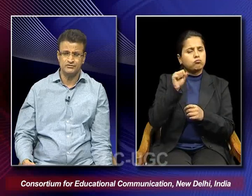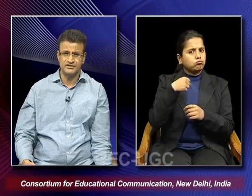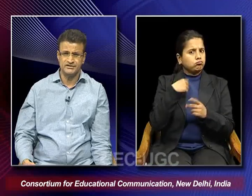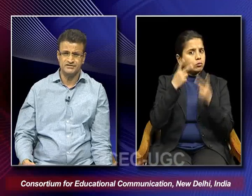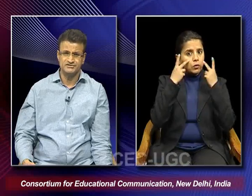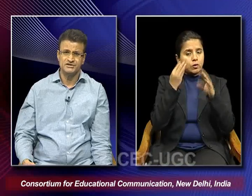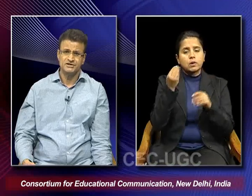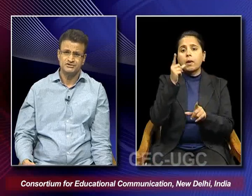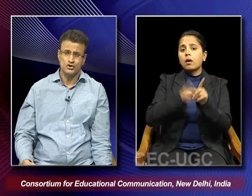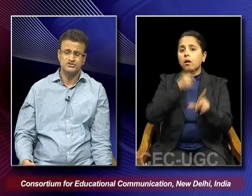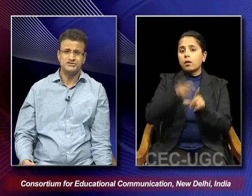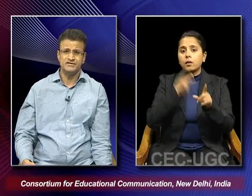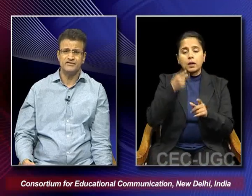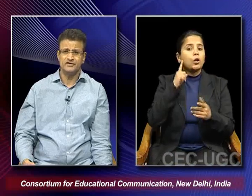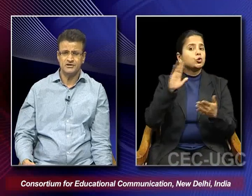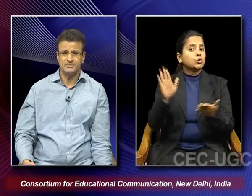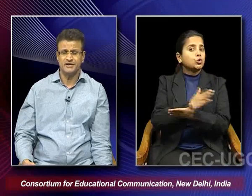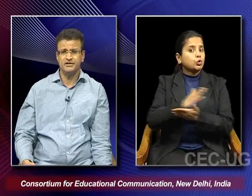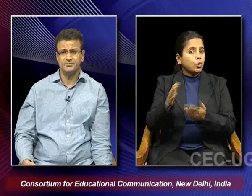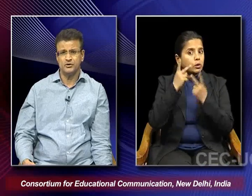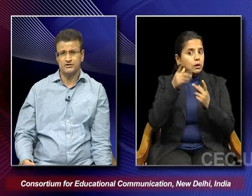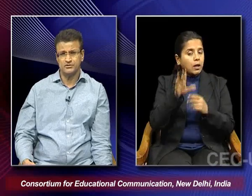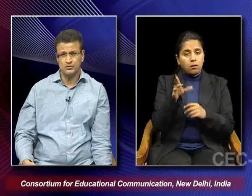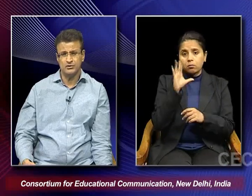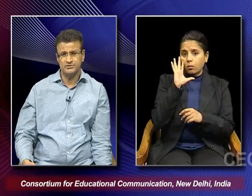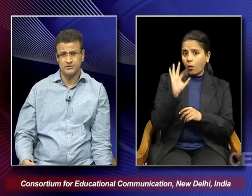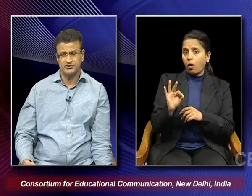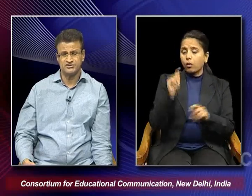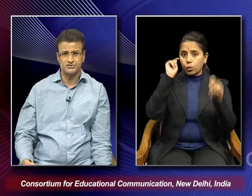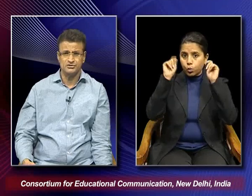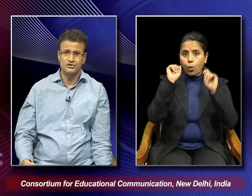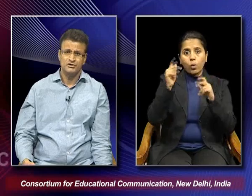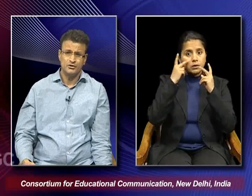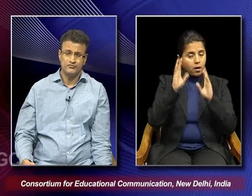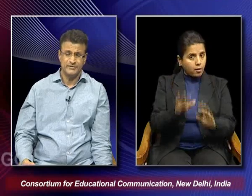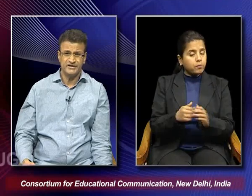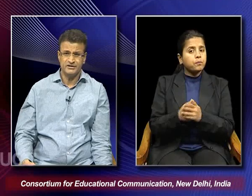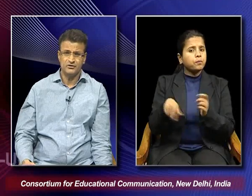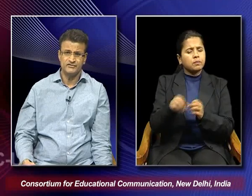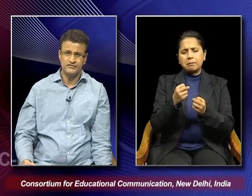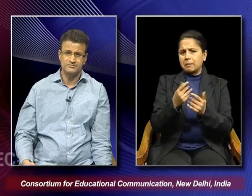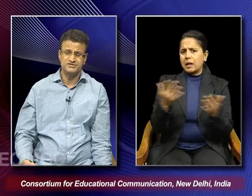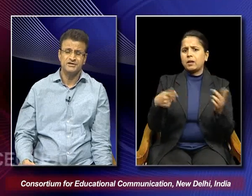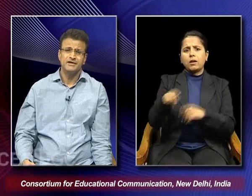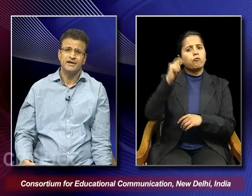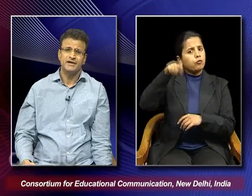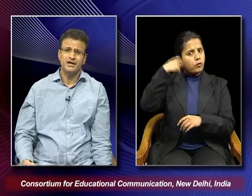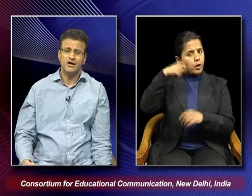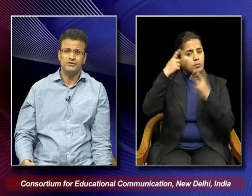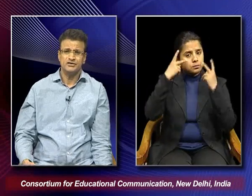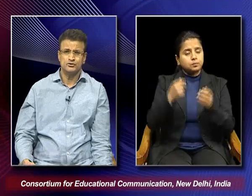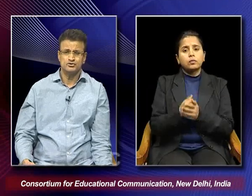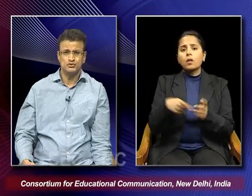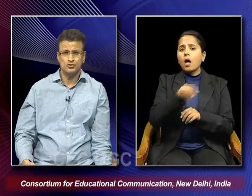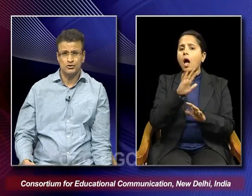that over the years songs, they have definitely played an important role in progression of many of the films, and how